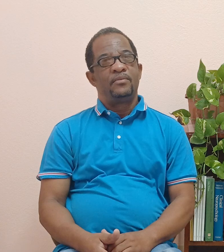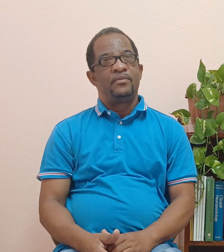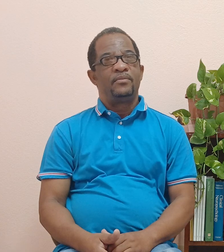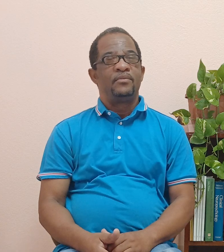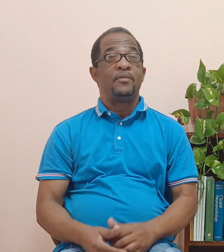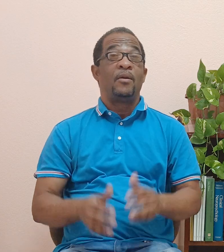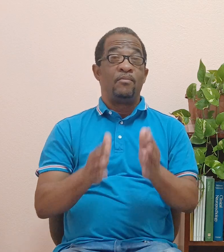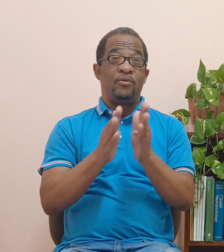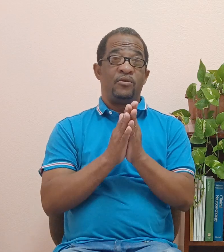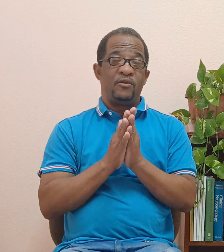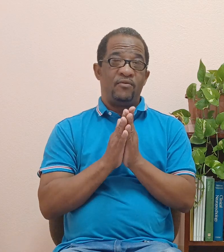prayer of thanksgiving.